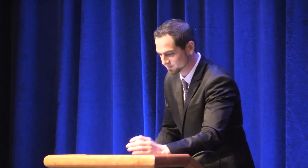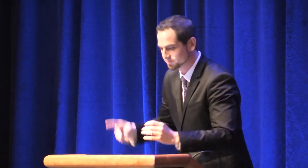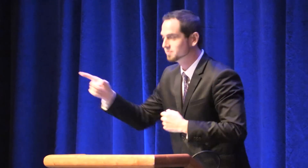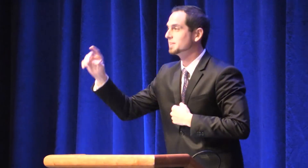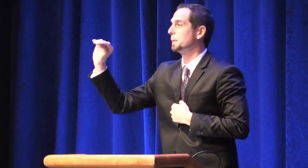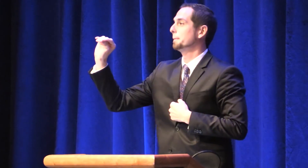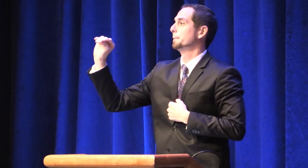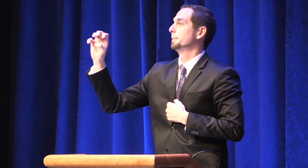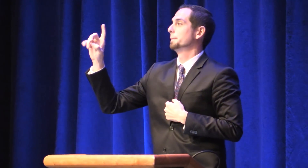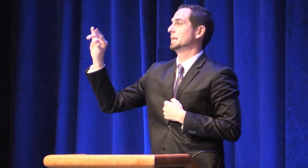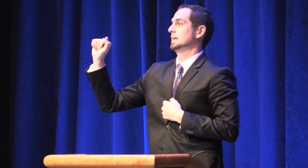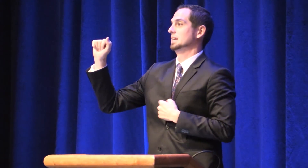week.